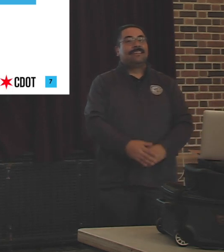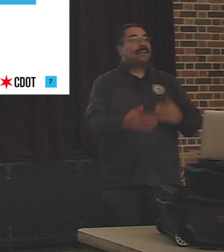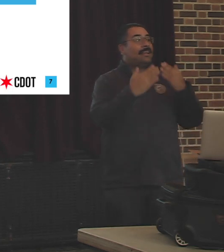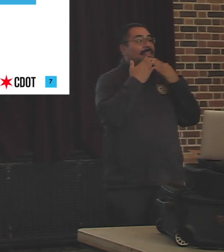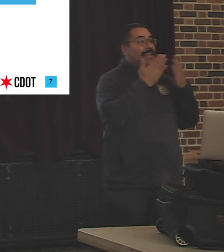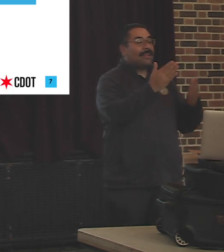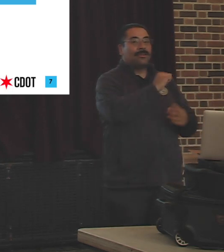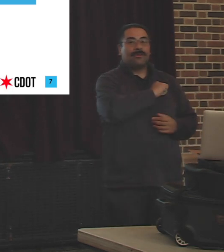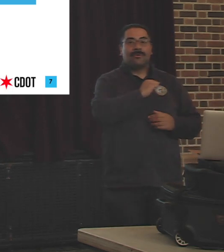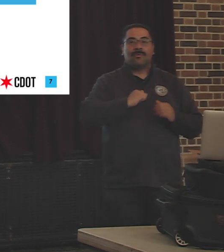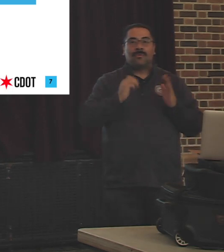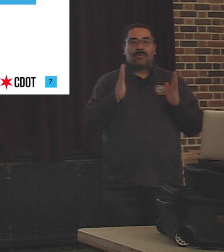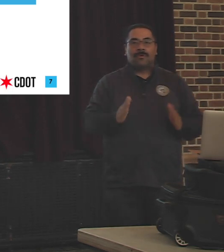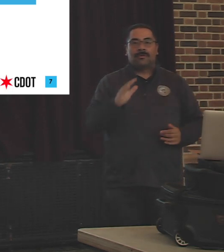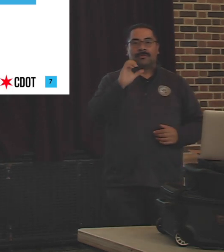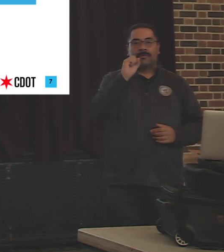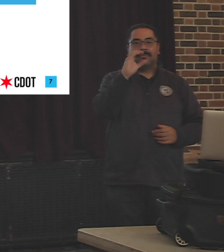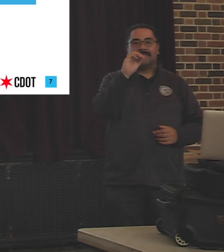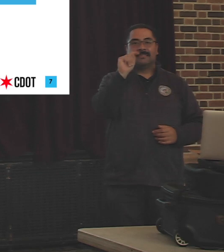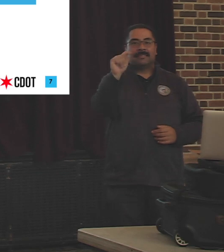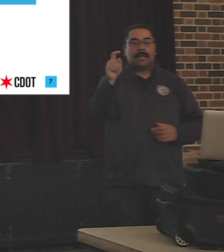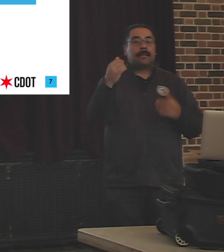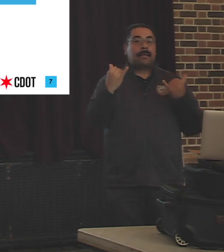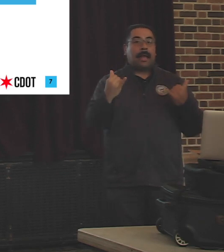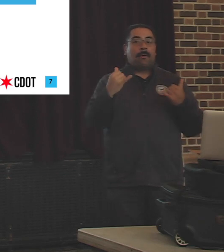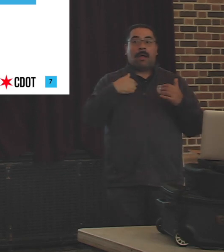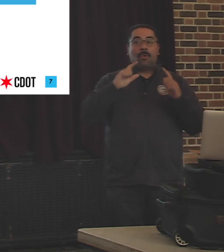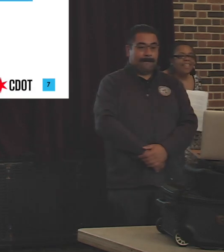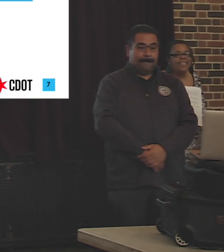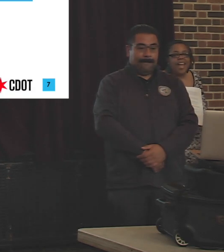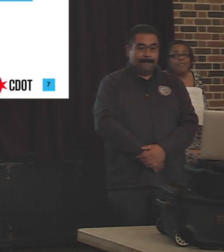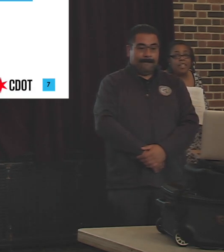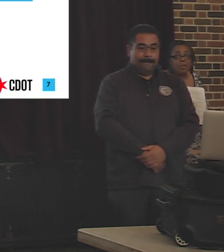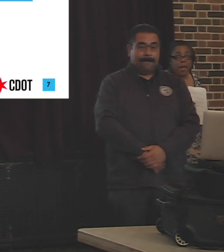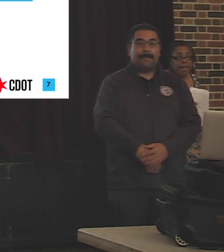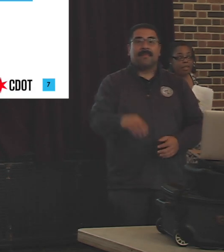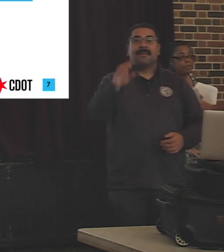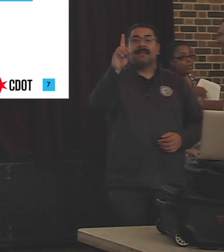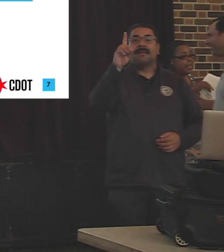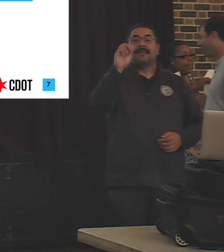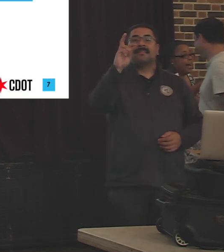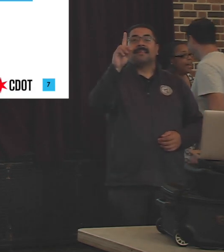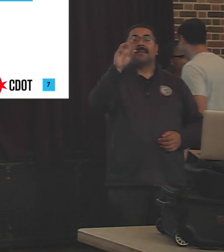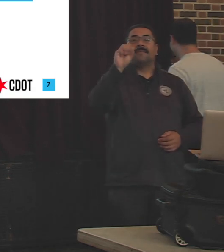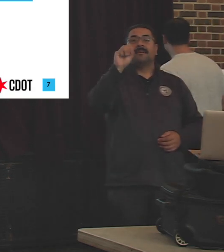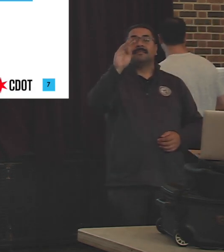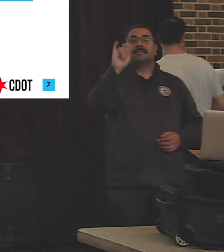Thank you, Alderwoman Scott. And now I will turn this over to David Smith.